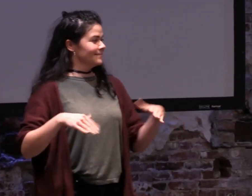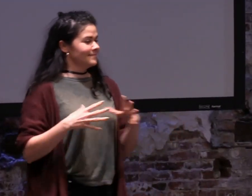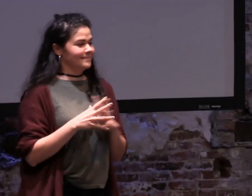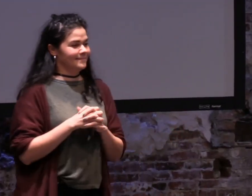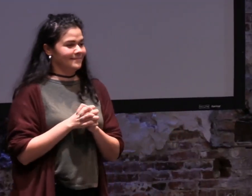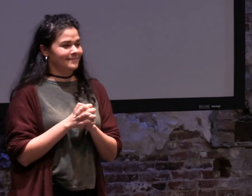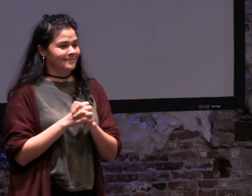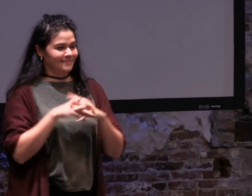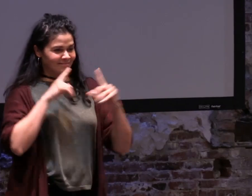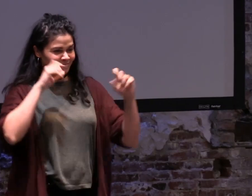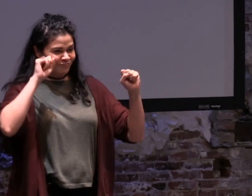Wow,